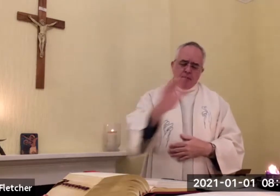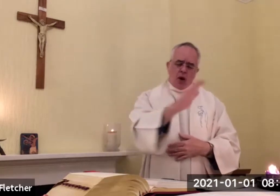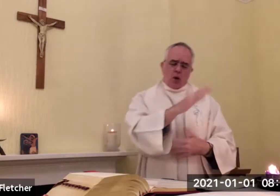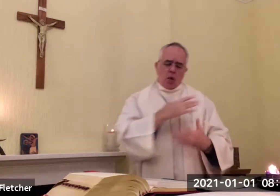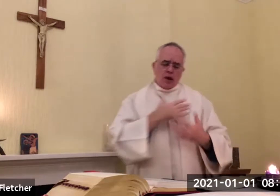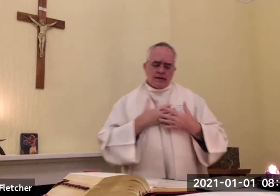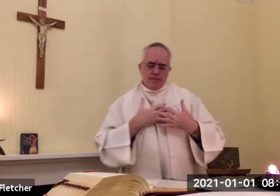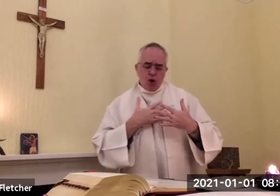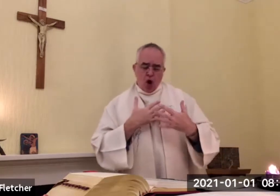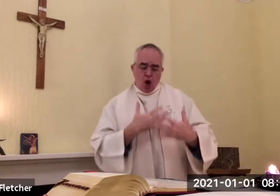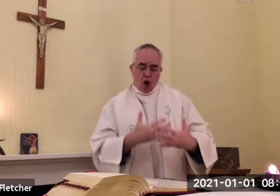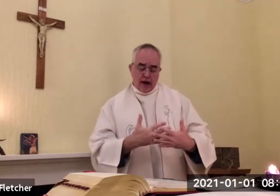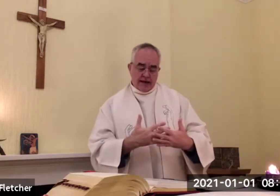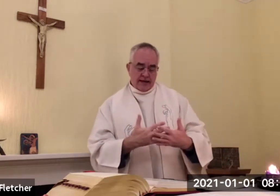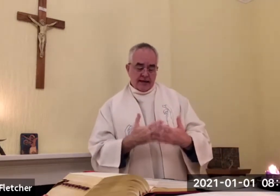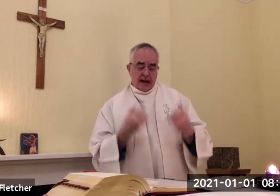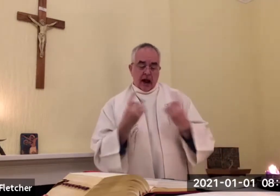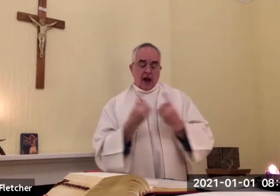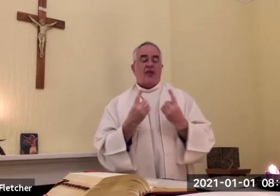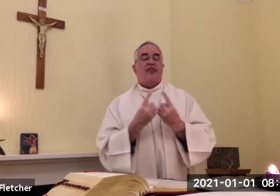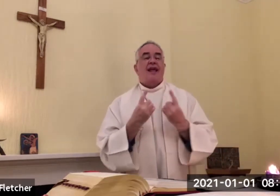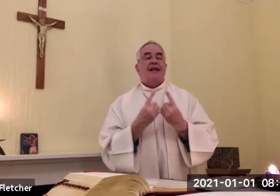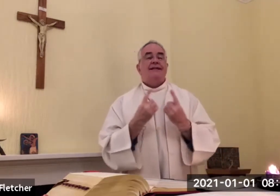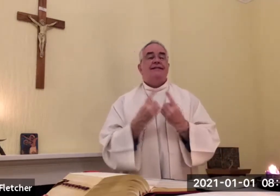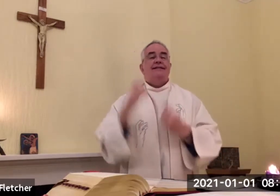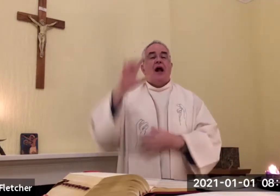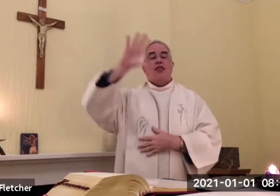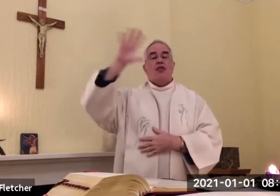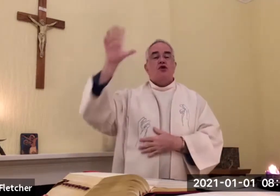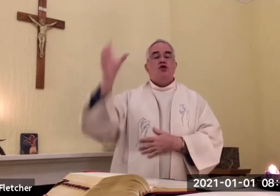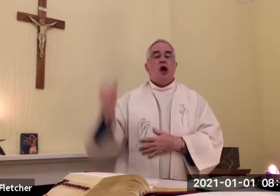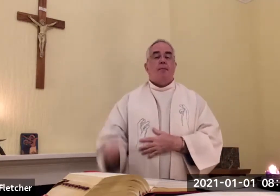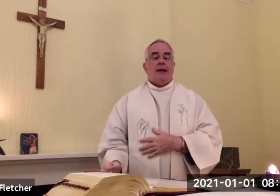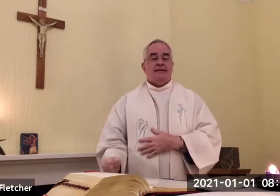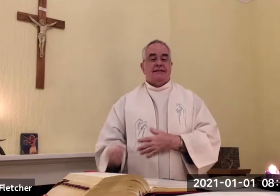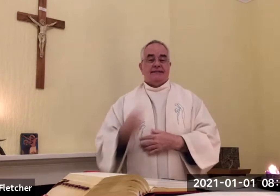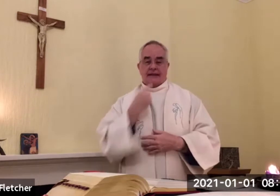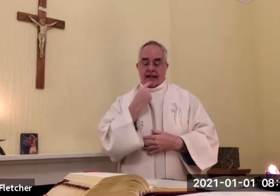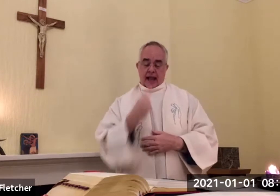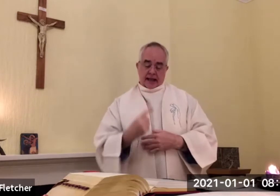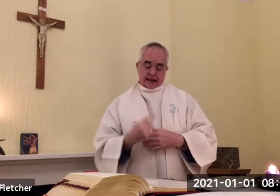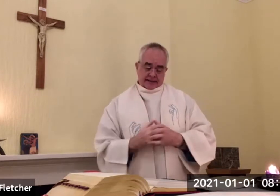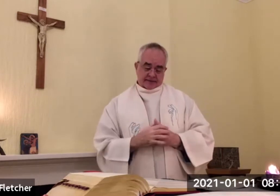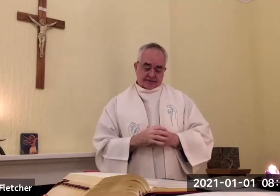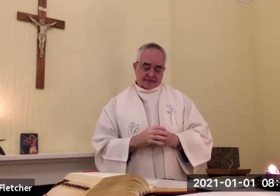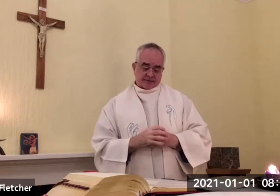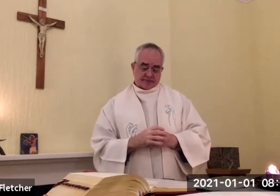Everybody was surprised at the thing the shepherd said.